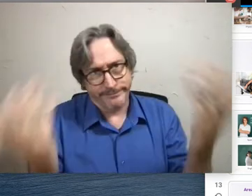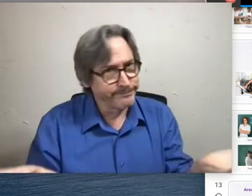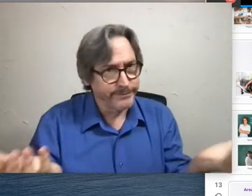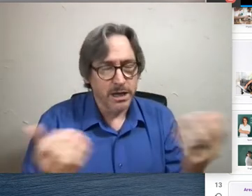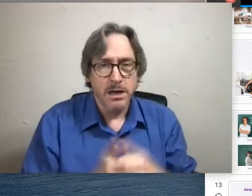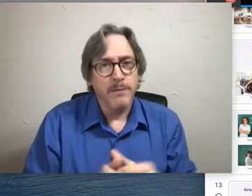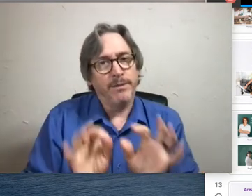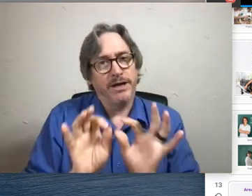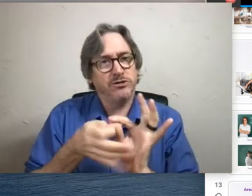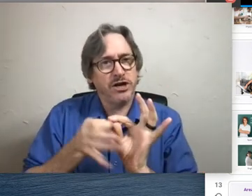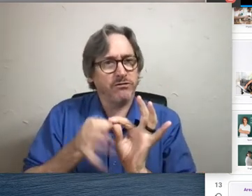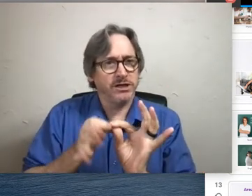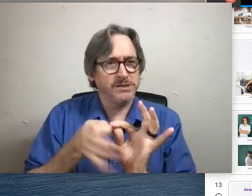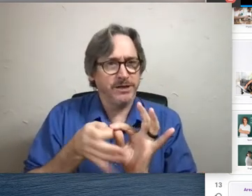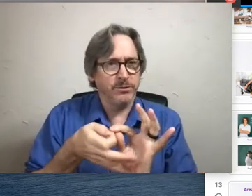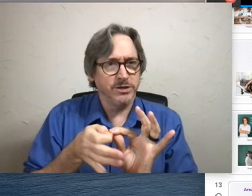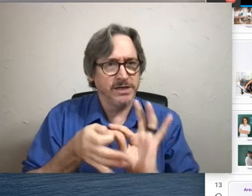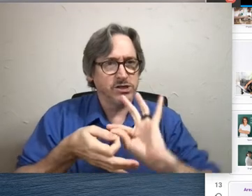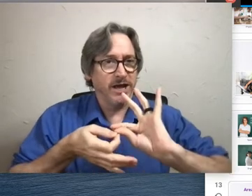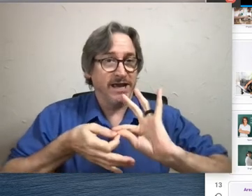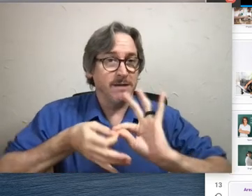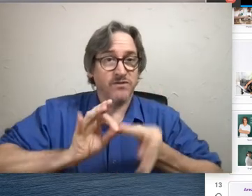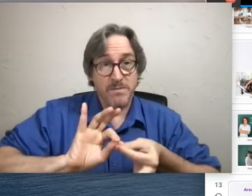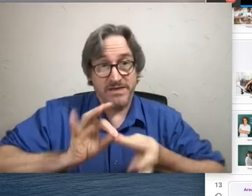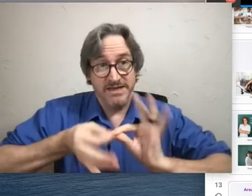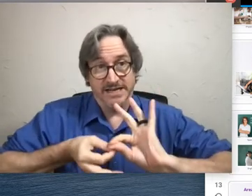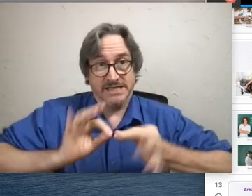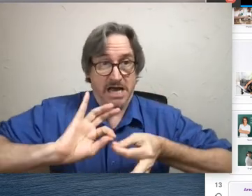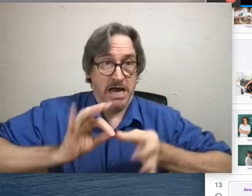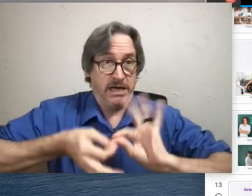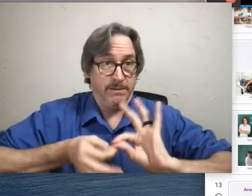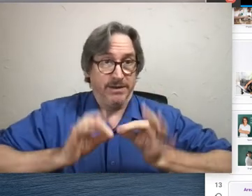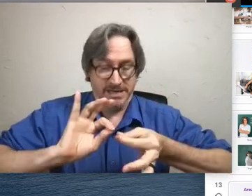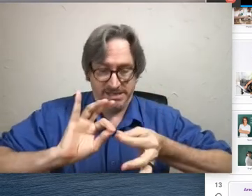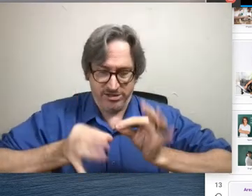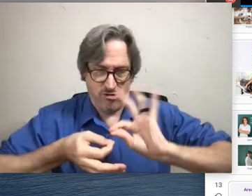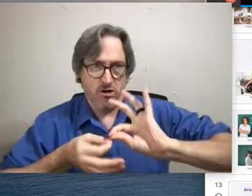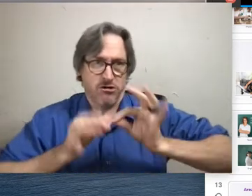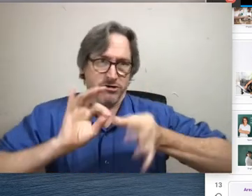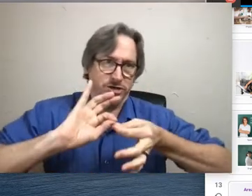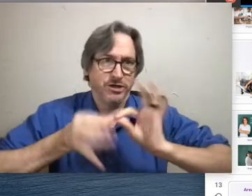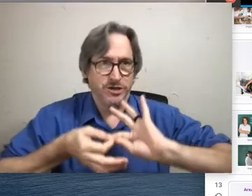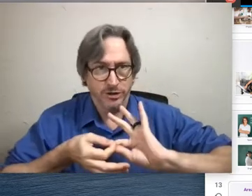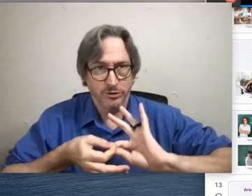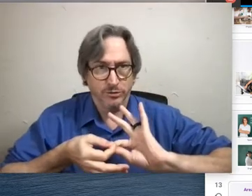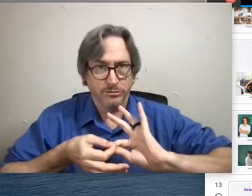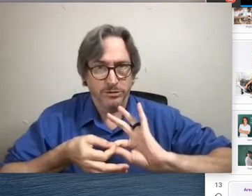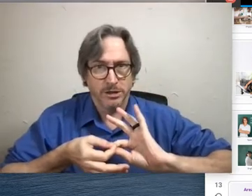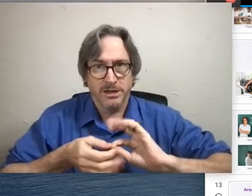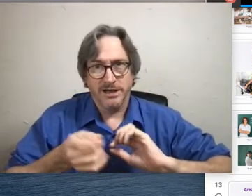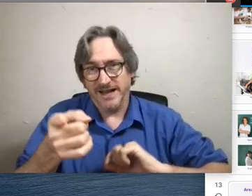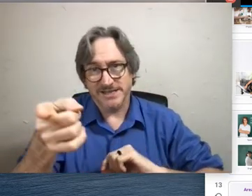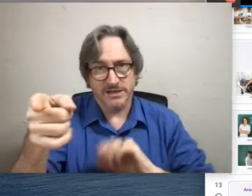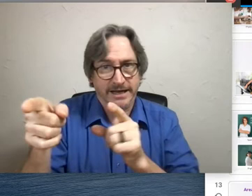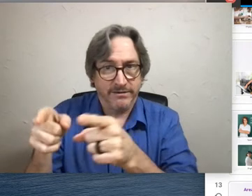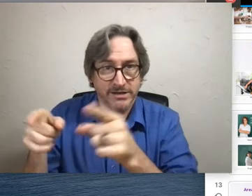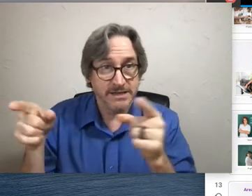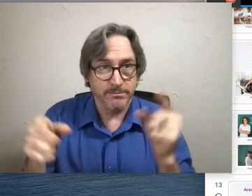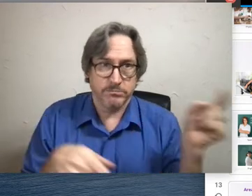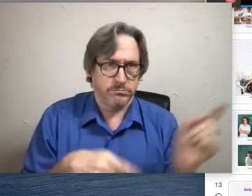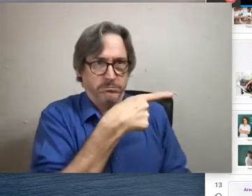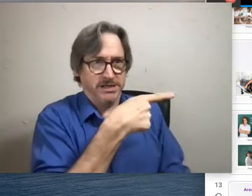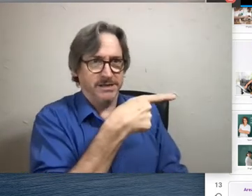interpreting. But generally speaking, we do this. It comes from this sign, but this is hard to do. And that's like